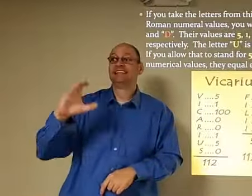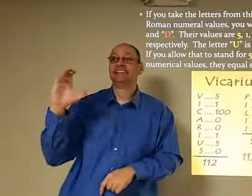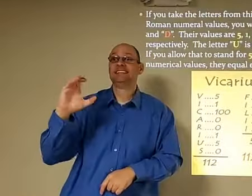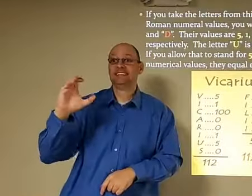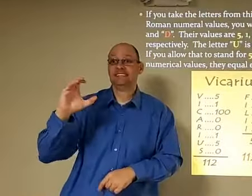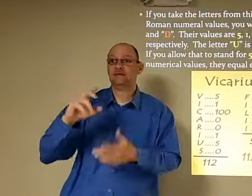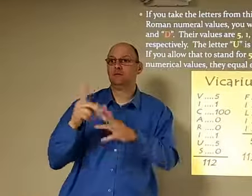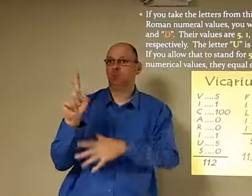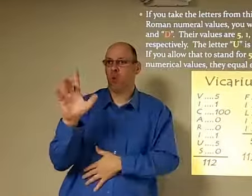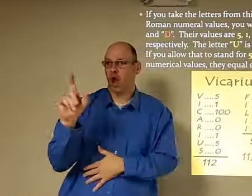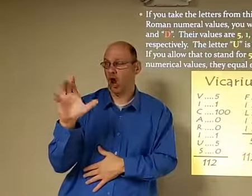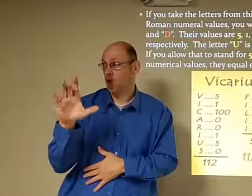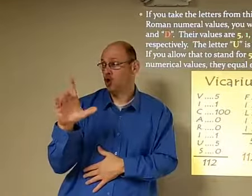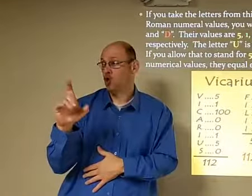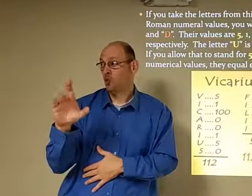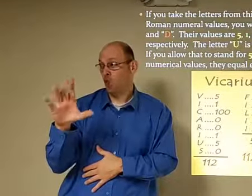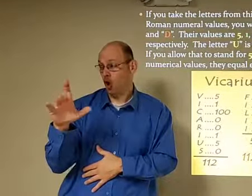C means 100